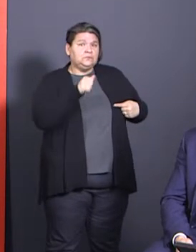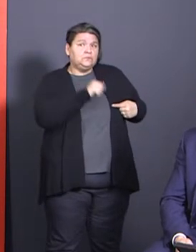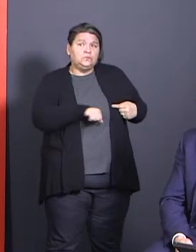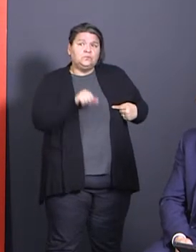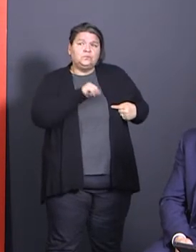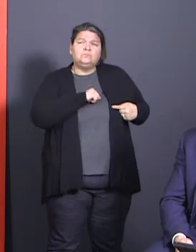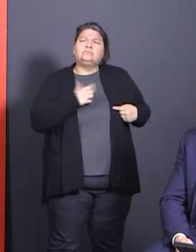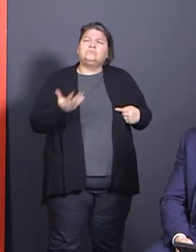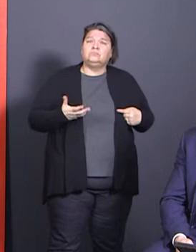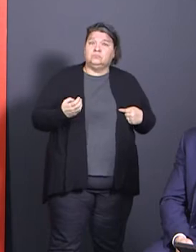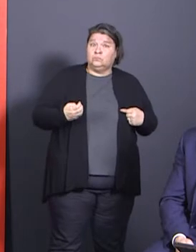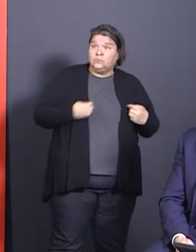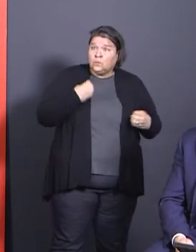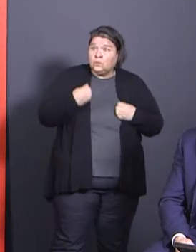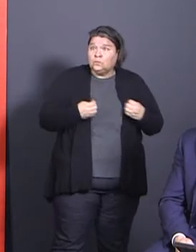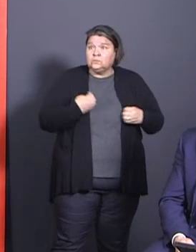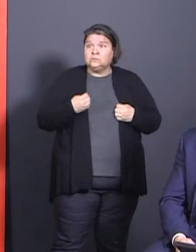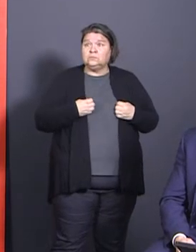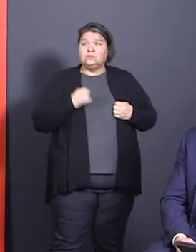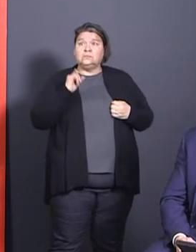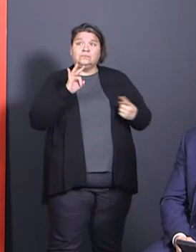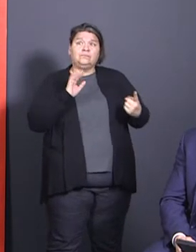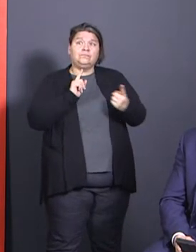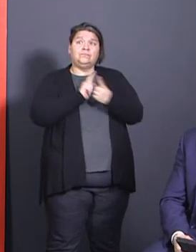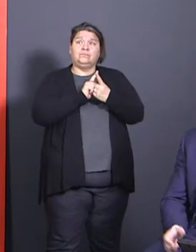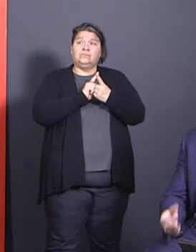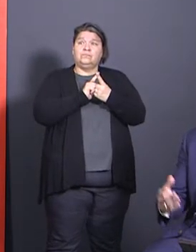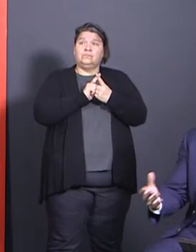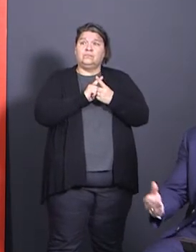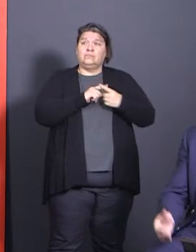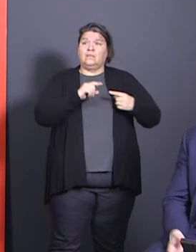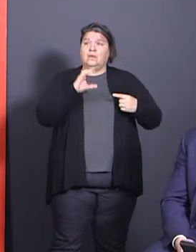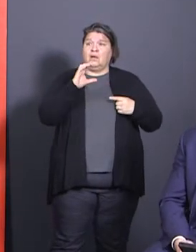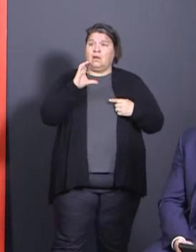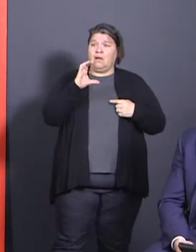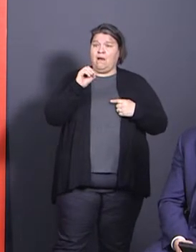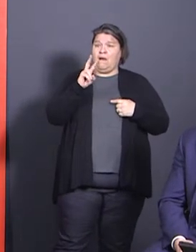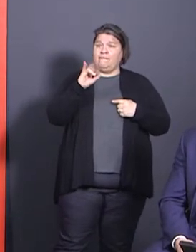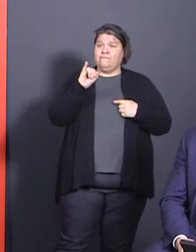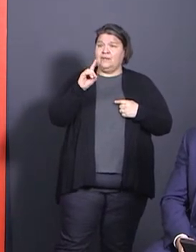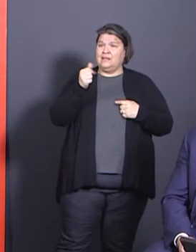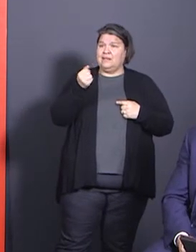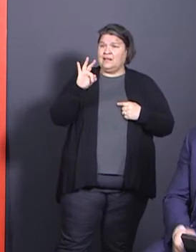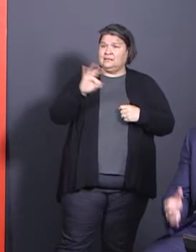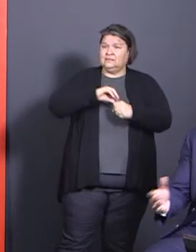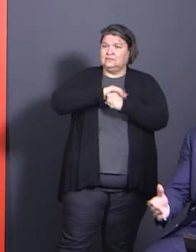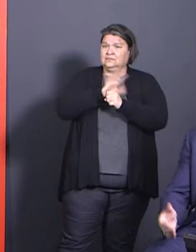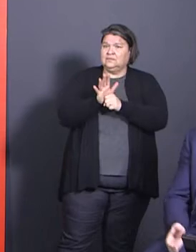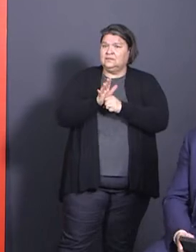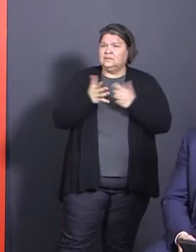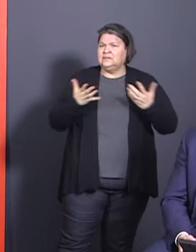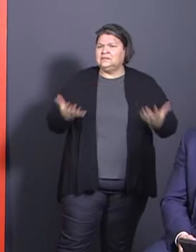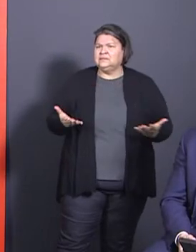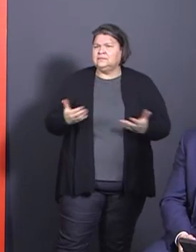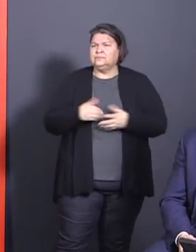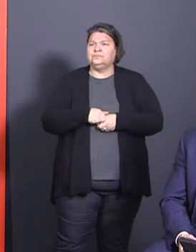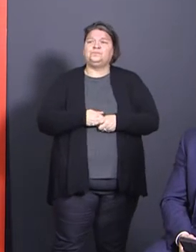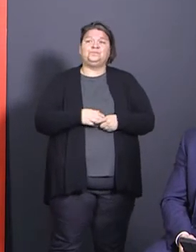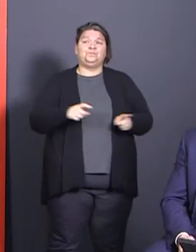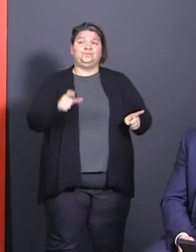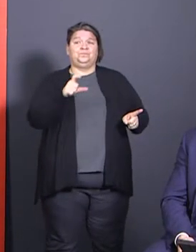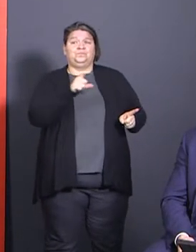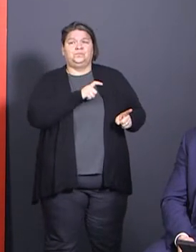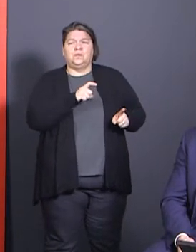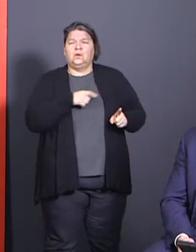potentially COVID patients and doing their job. Well, I think right now, Fort Worth police officers, they're out there protecting and serving just as they always